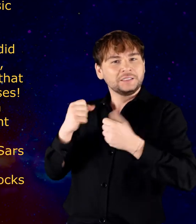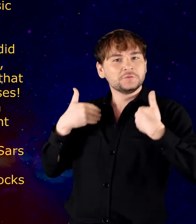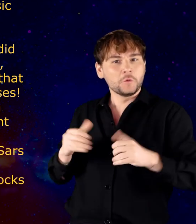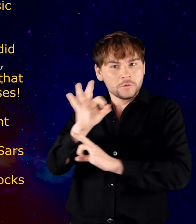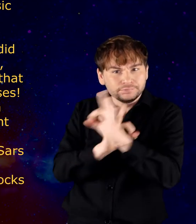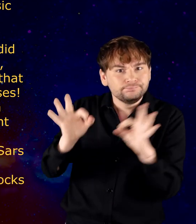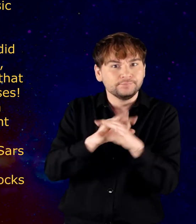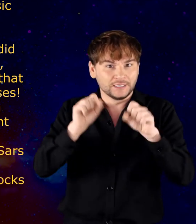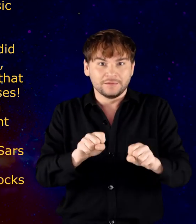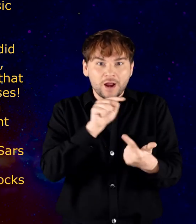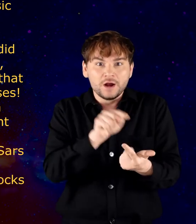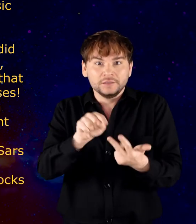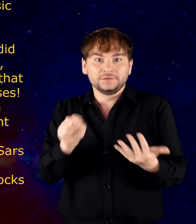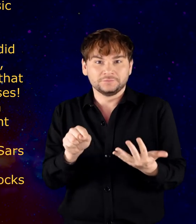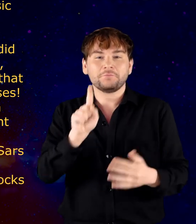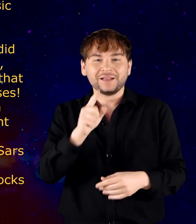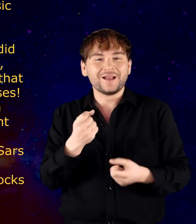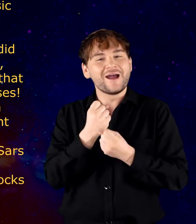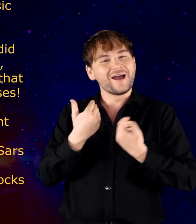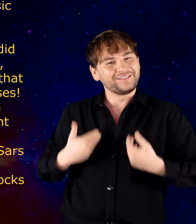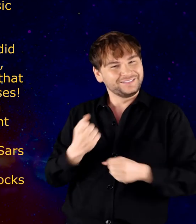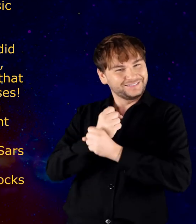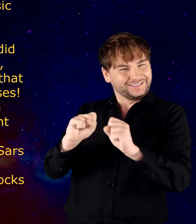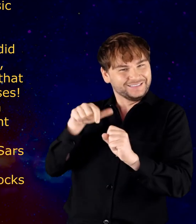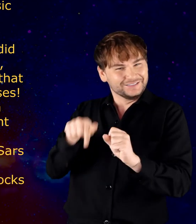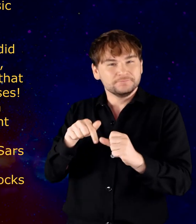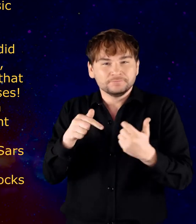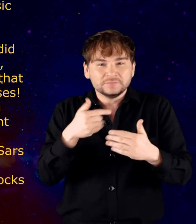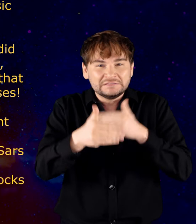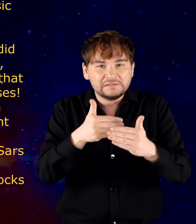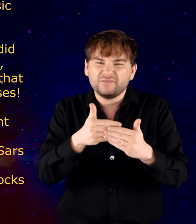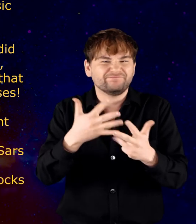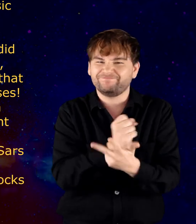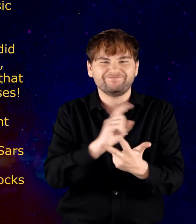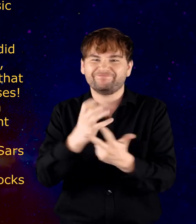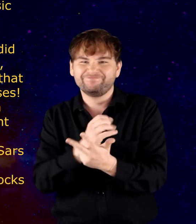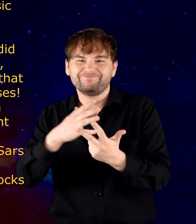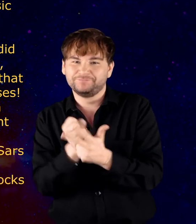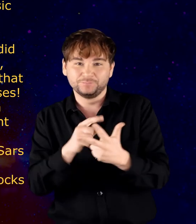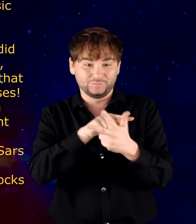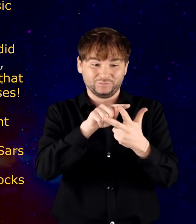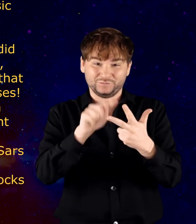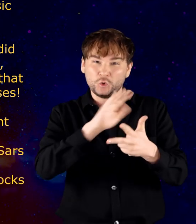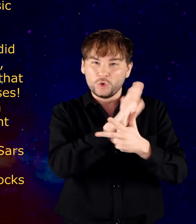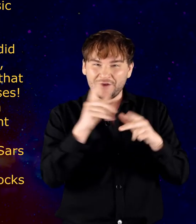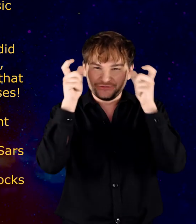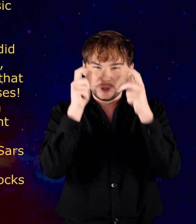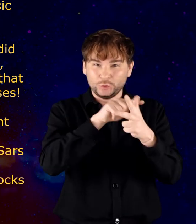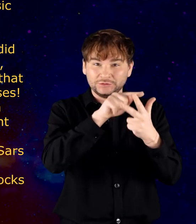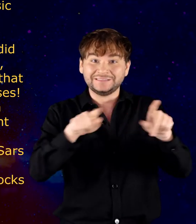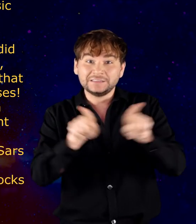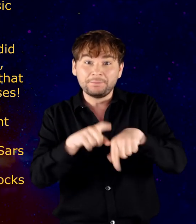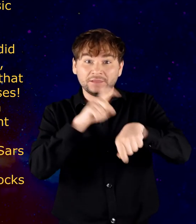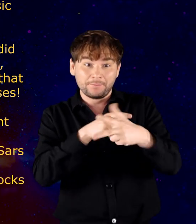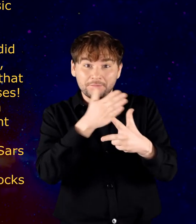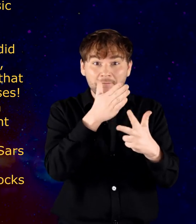But we also had a number of antibodies that did not cross-react with all three coronaviruses.